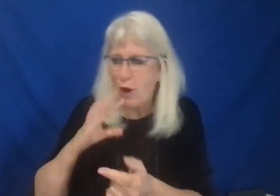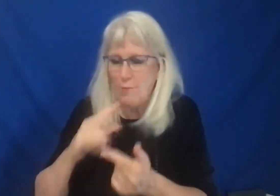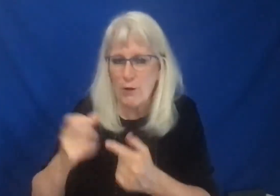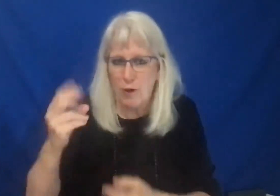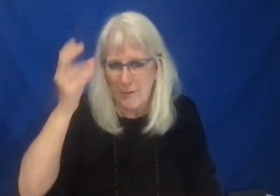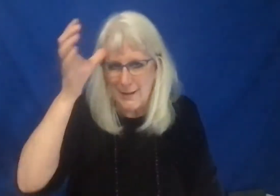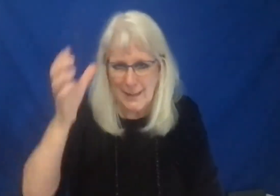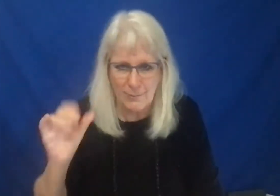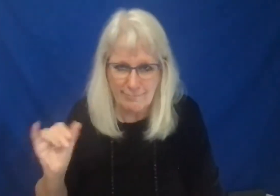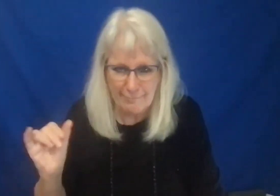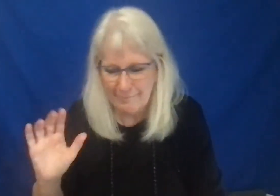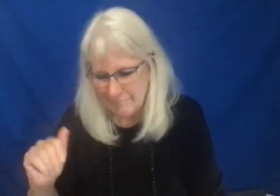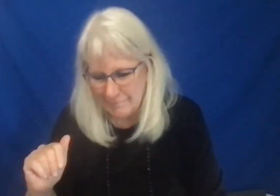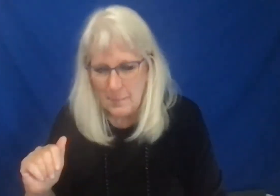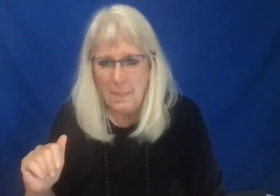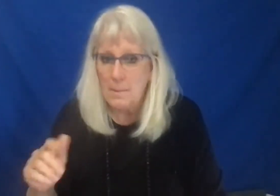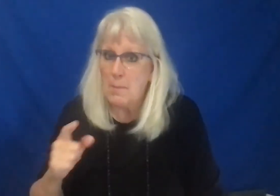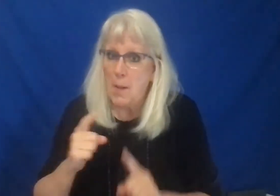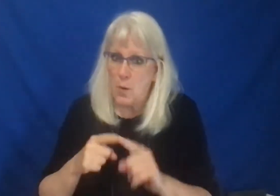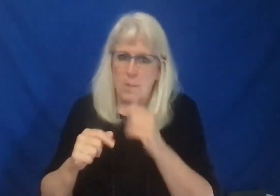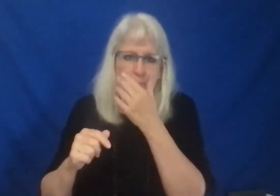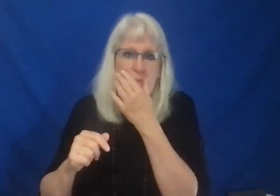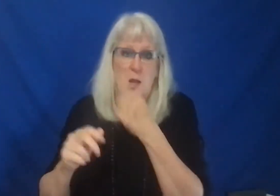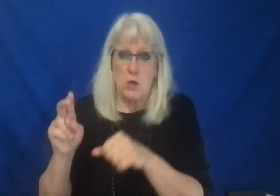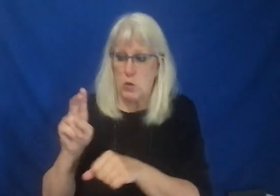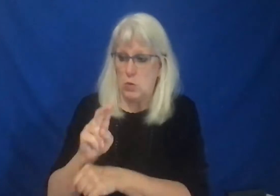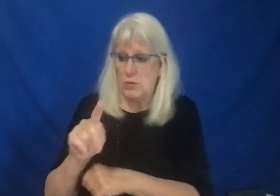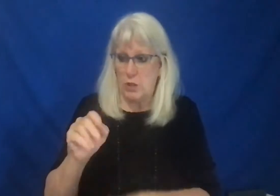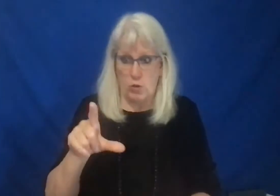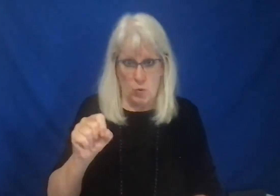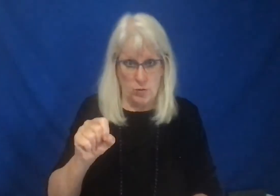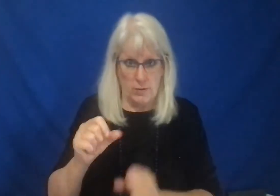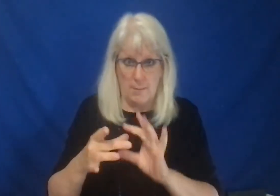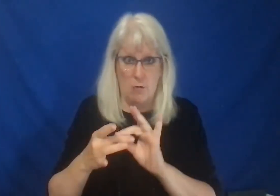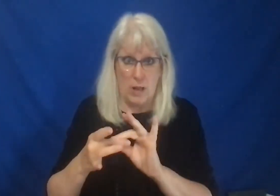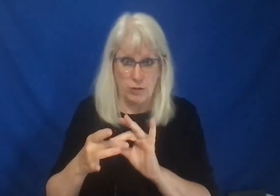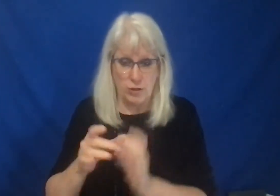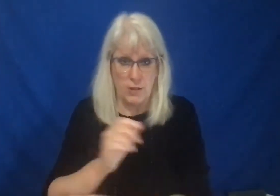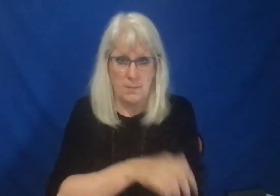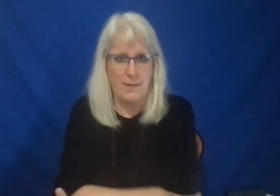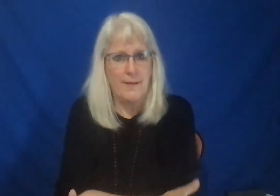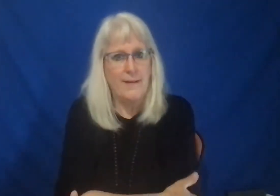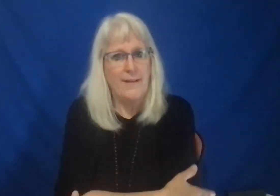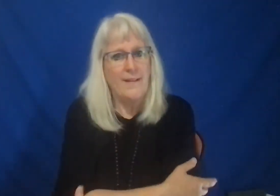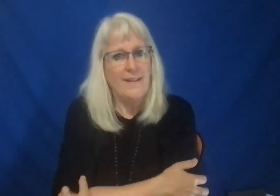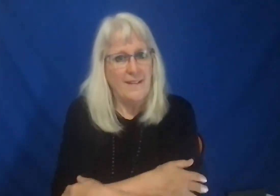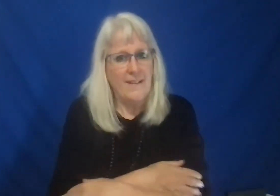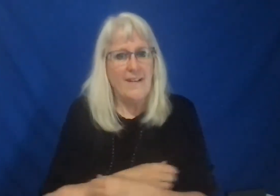so the point is, if I use these tools in my relationships, they have a very measurable impact on